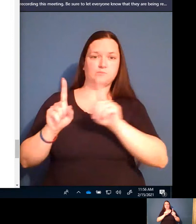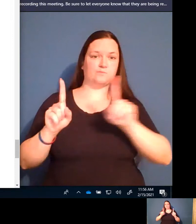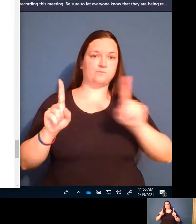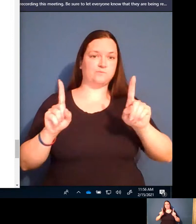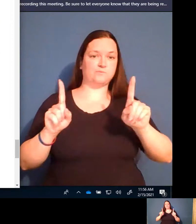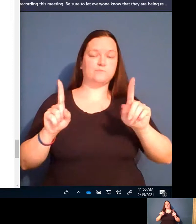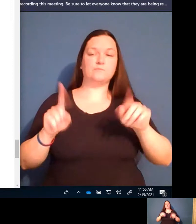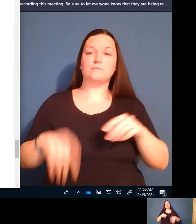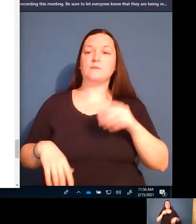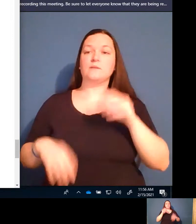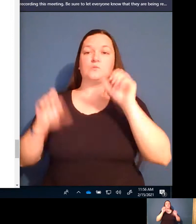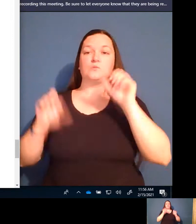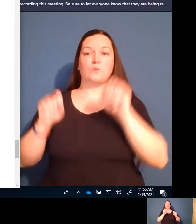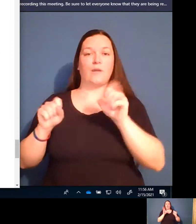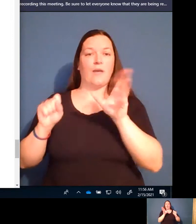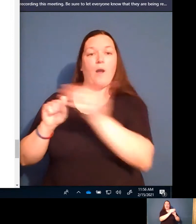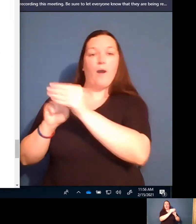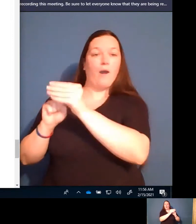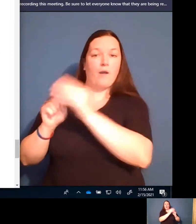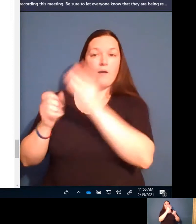upper right-hand corner.